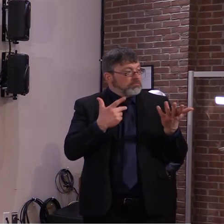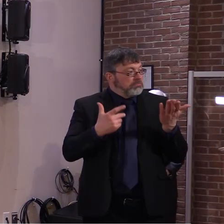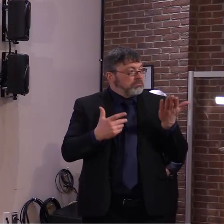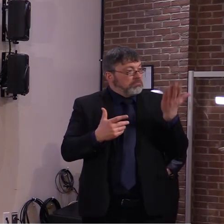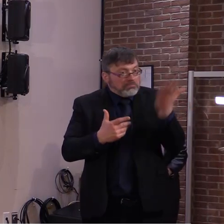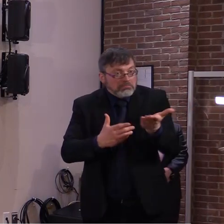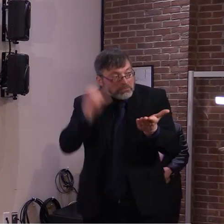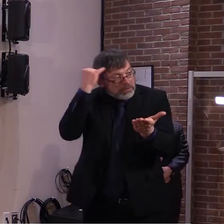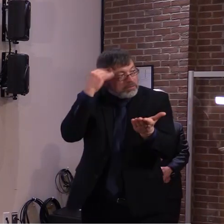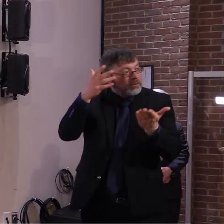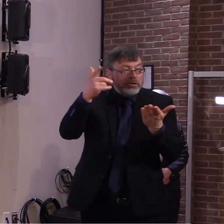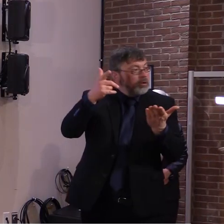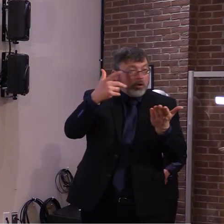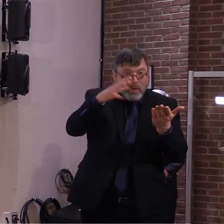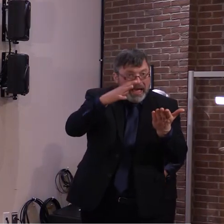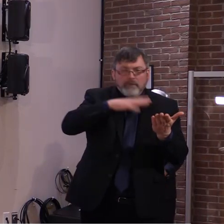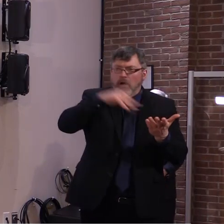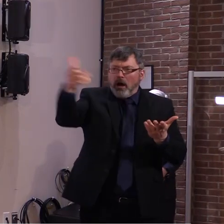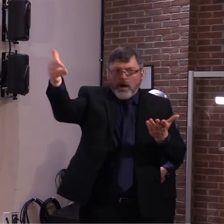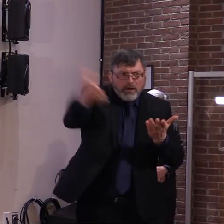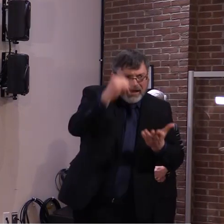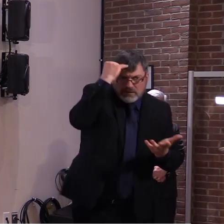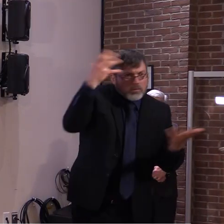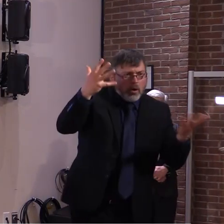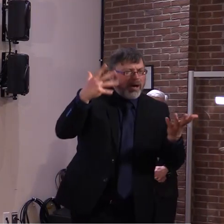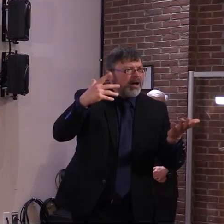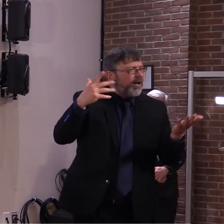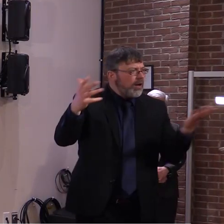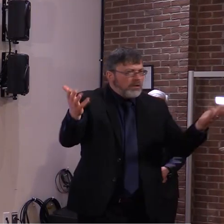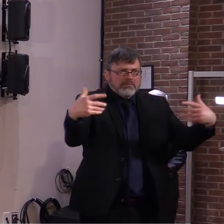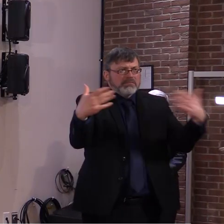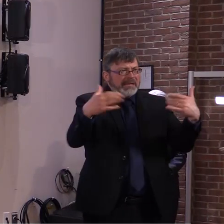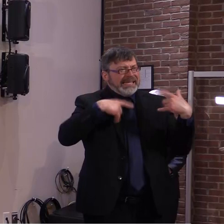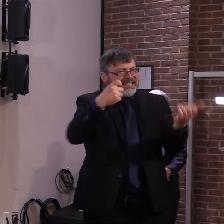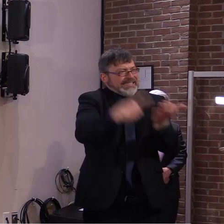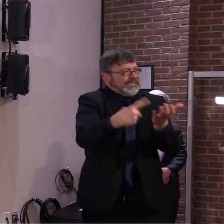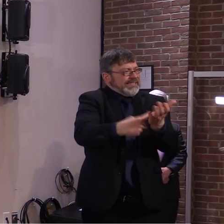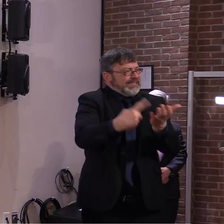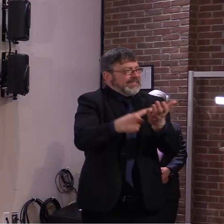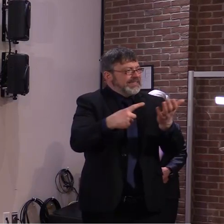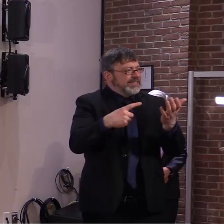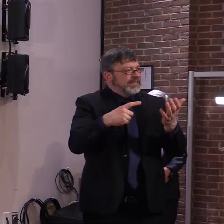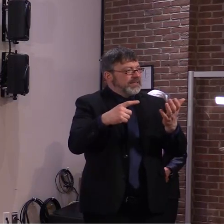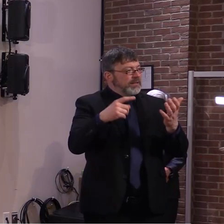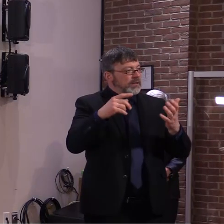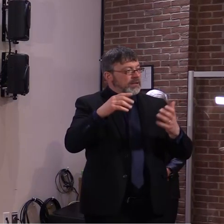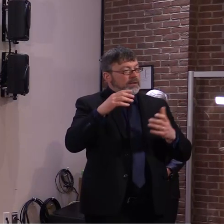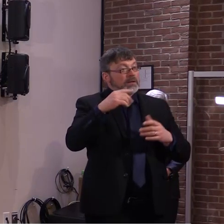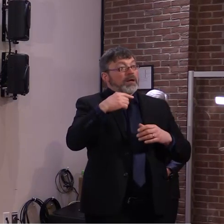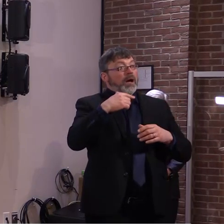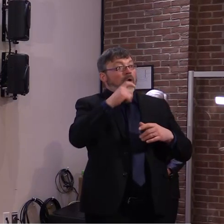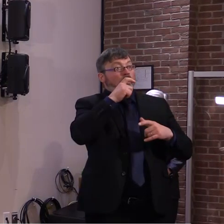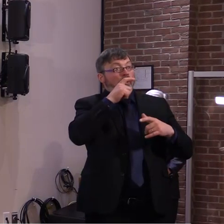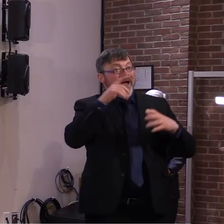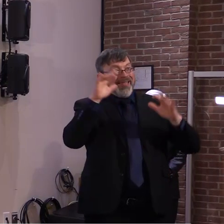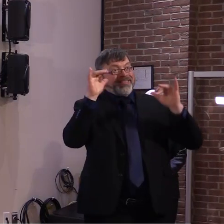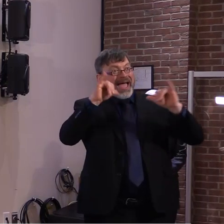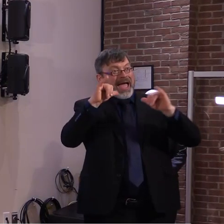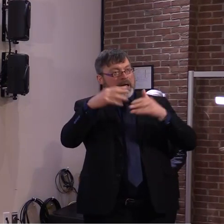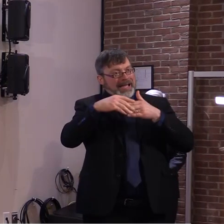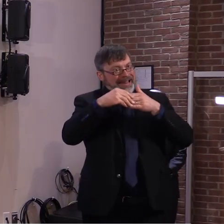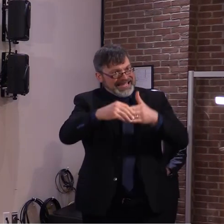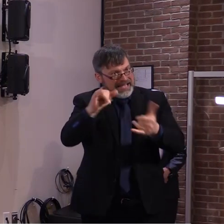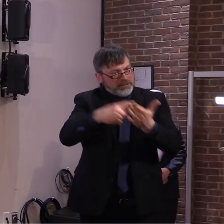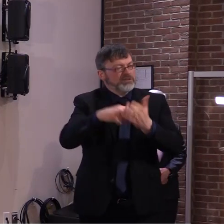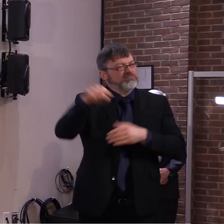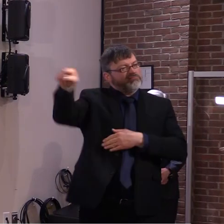leadership, and that's what it's going to take. They have to lead on this. They're the majority party. They're in control of the